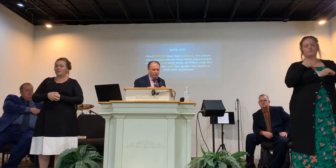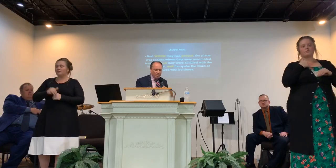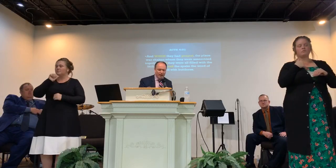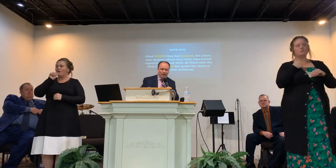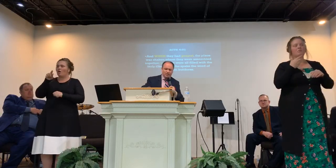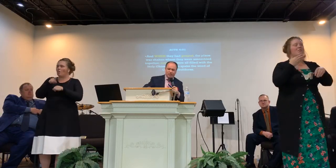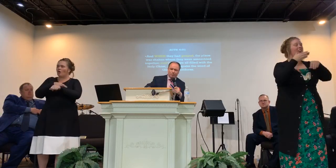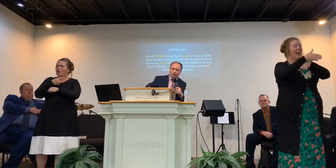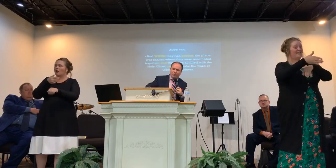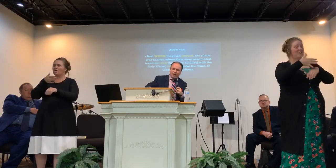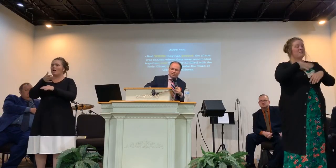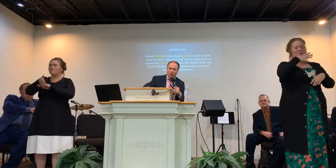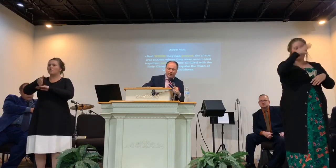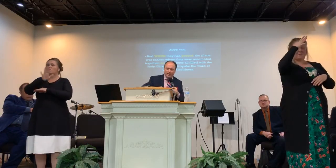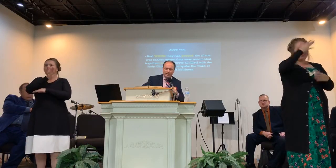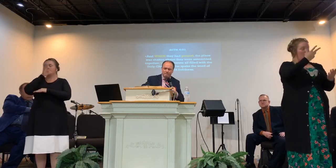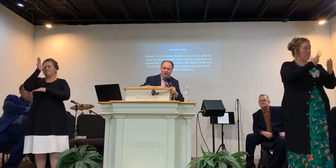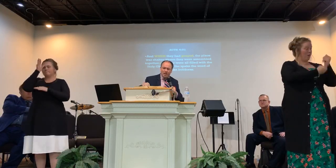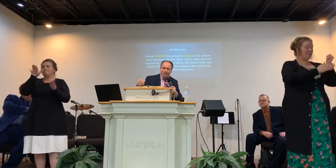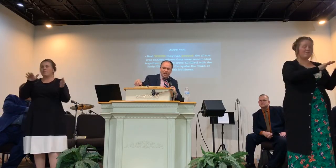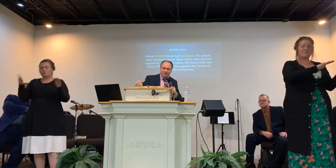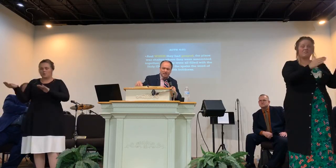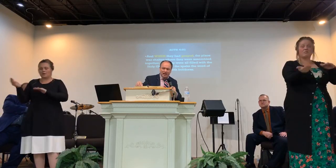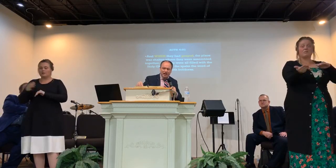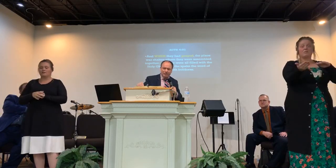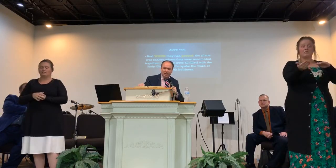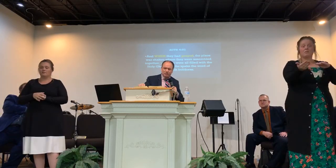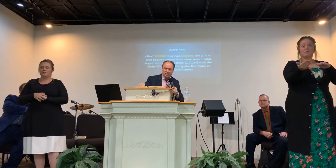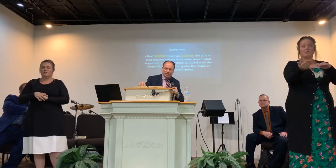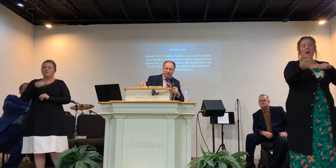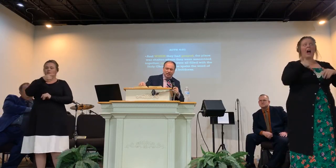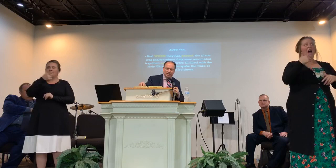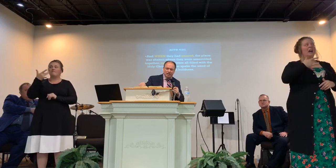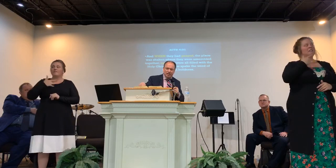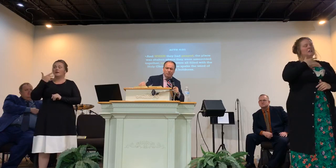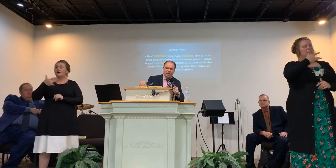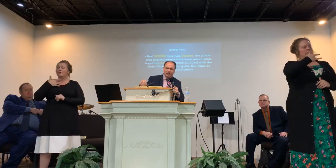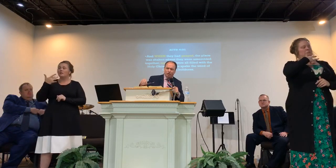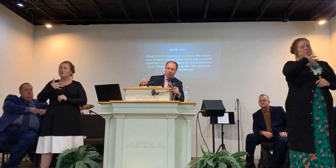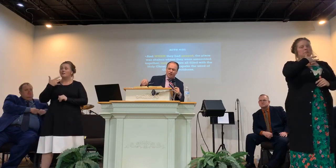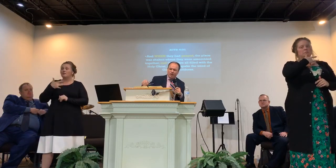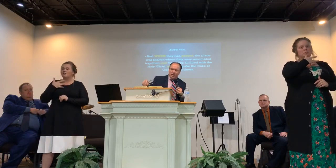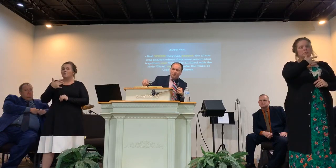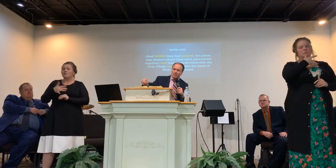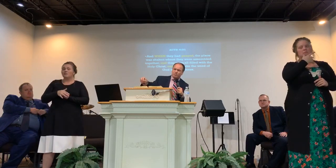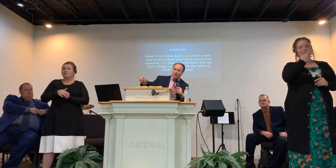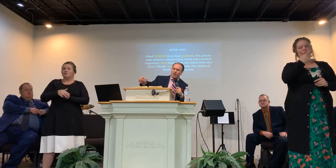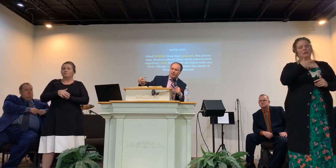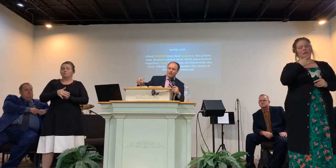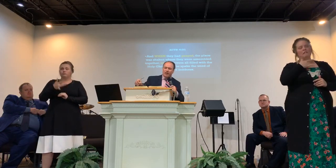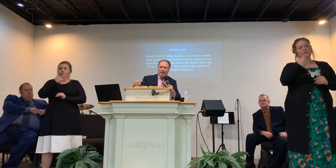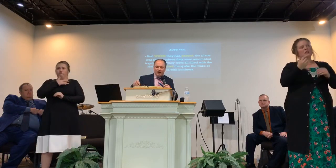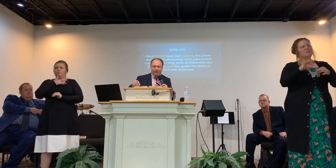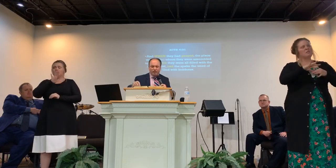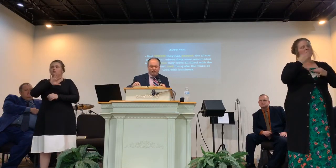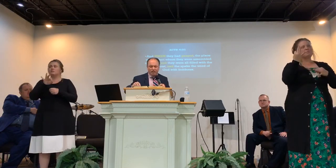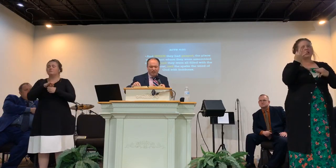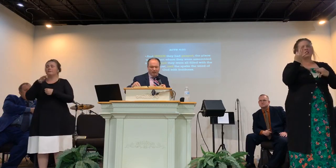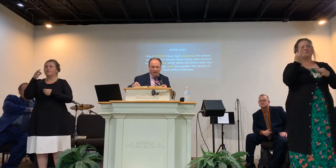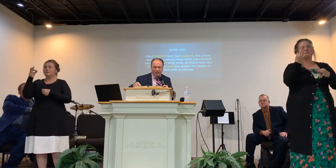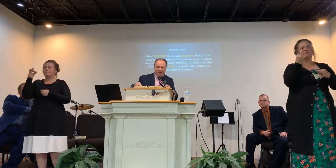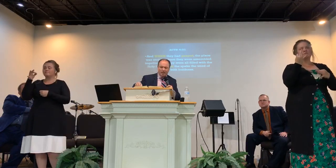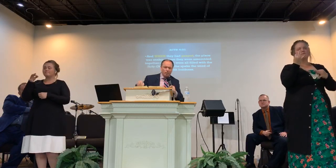long after my parents had both passed away that I felt an upheaval in my spirit, and I